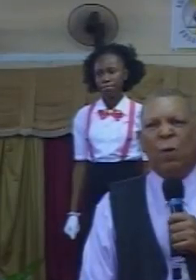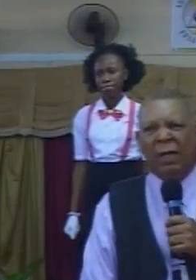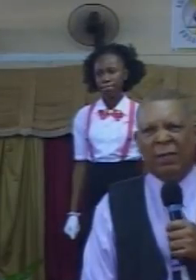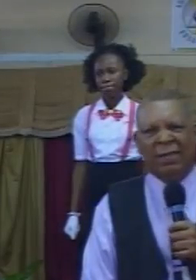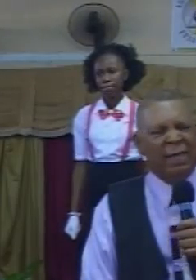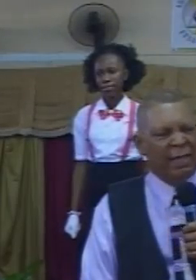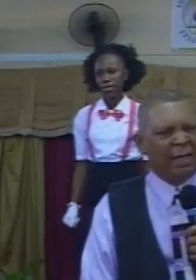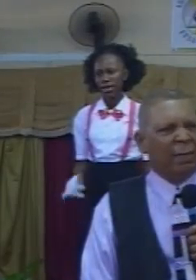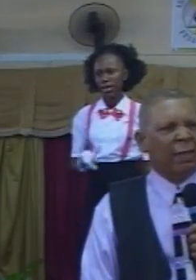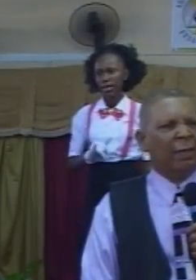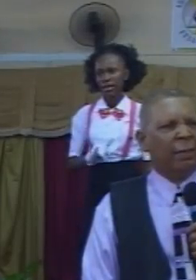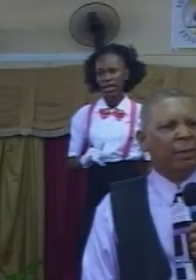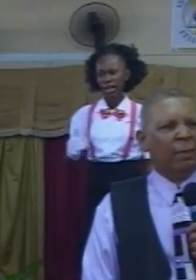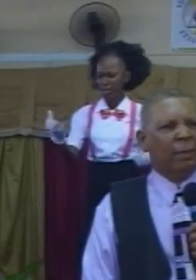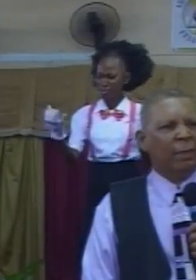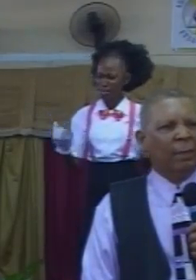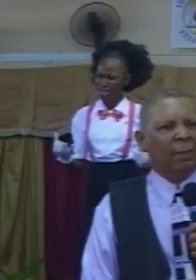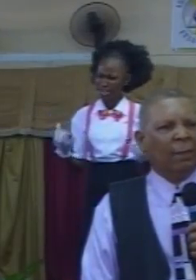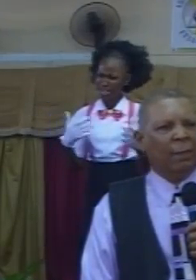I want that to sink a little bit.